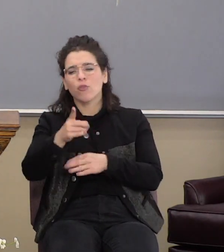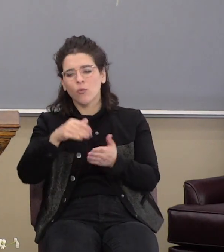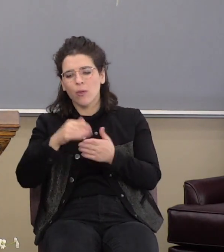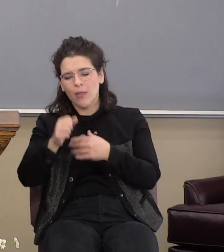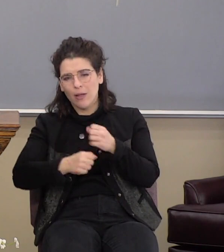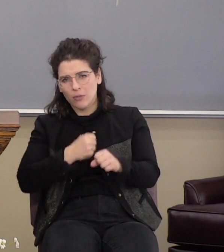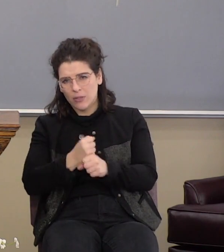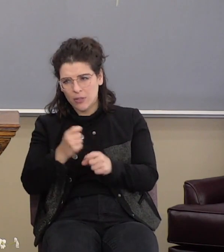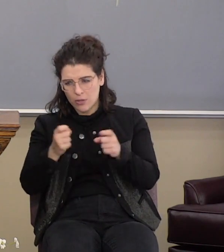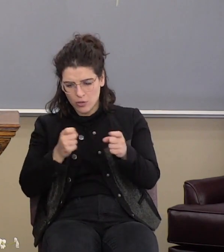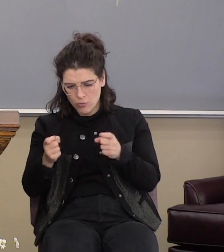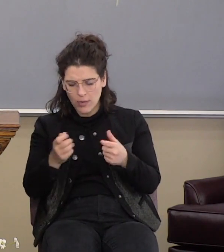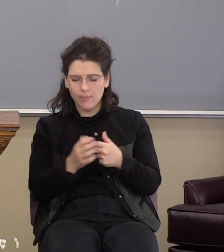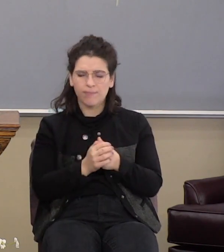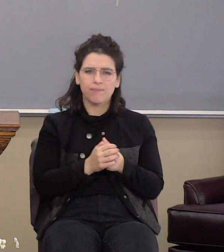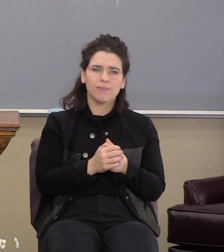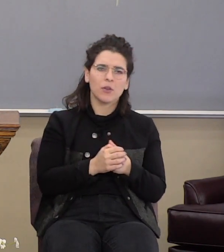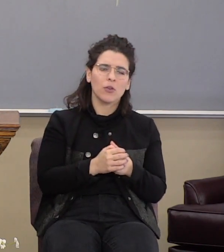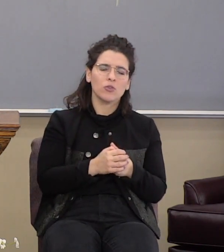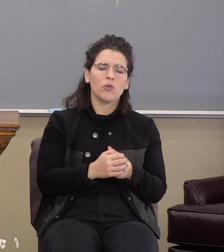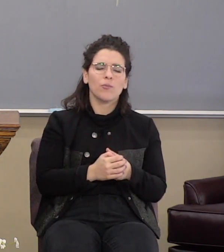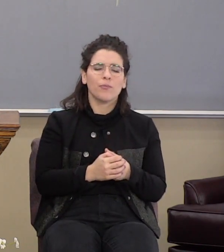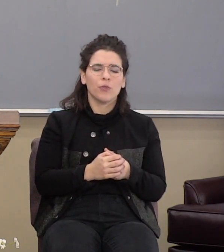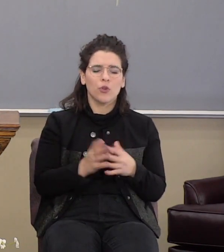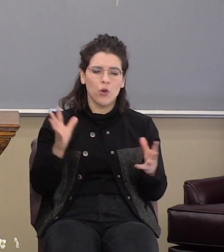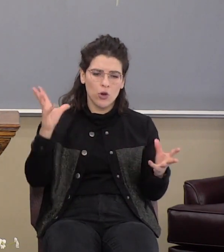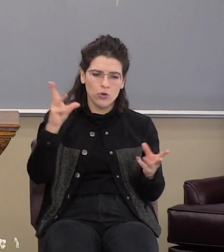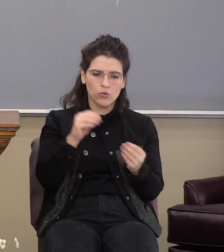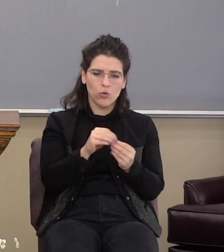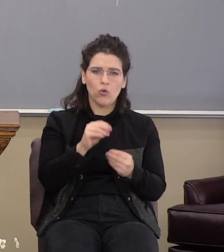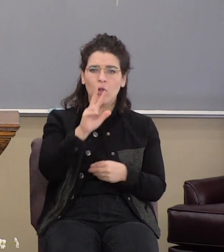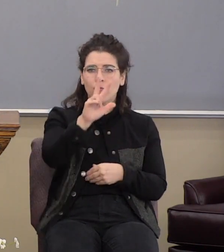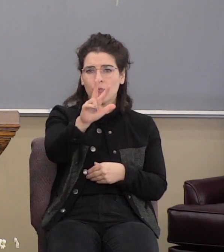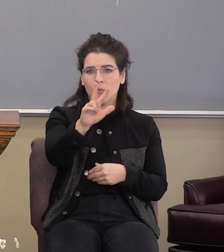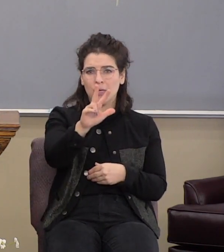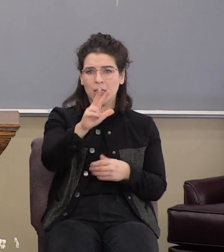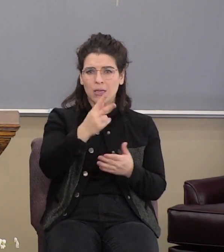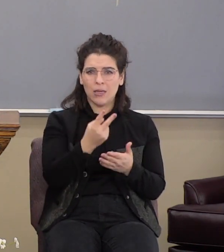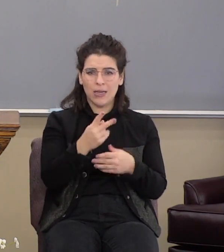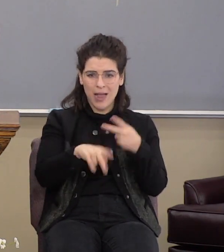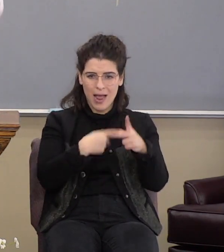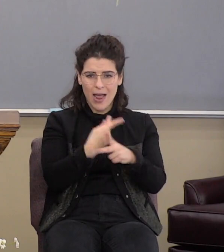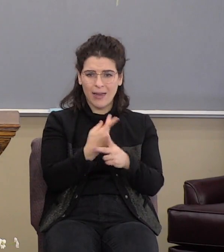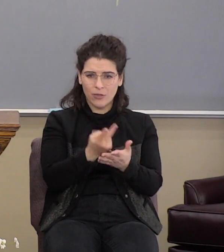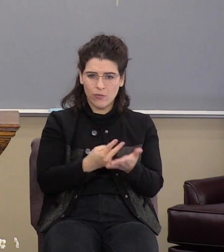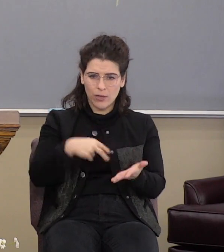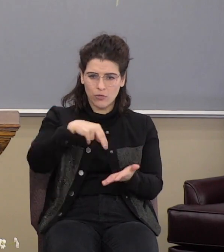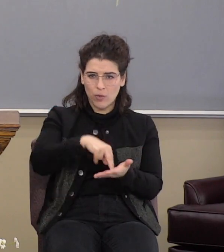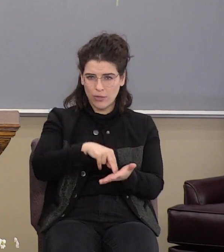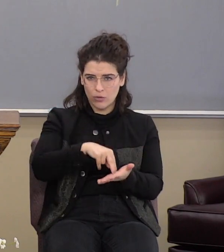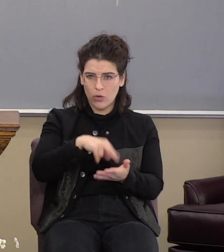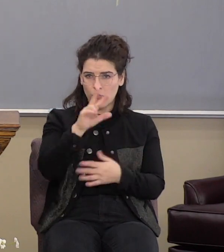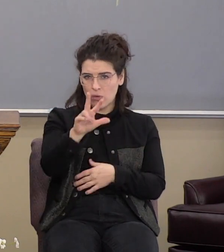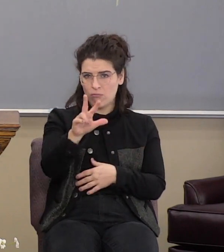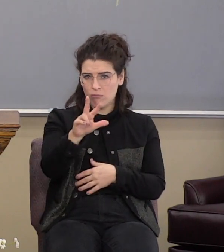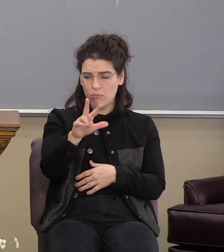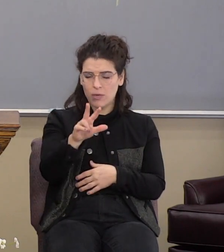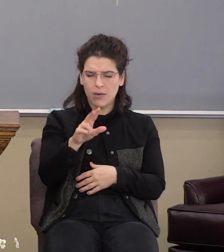resurrections. Now, where do you and I come in as the church, the body of